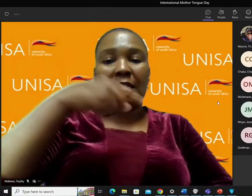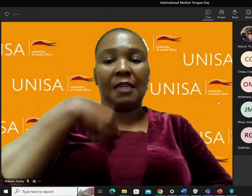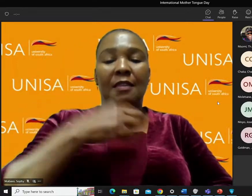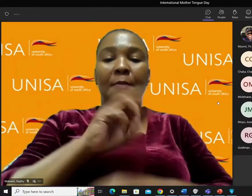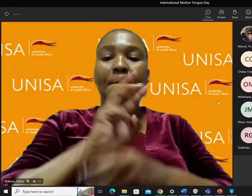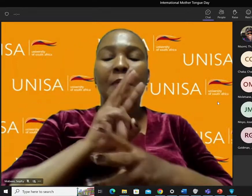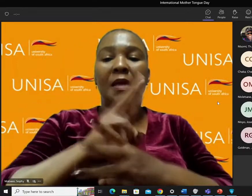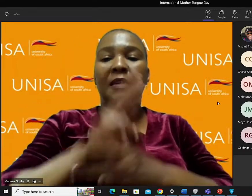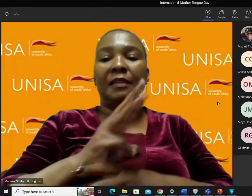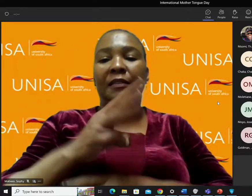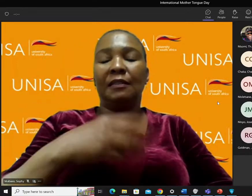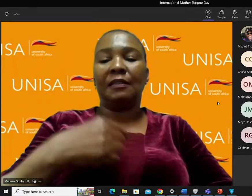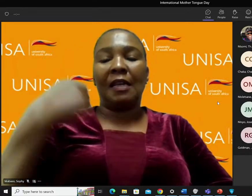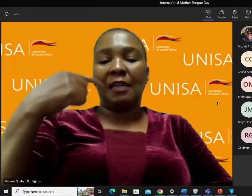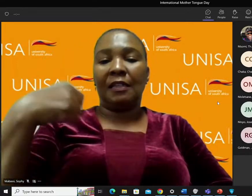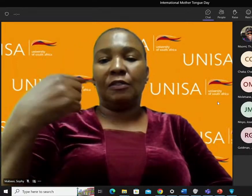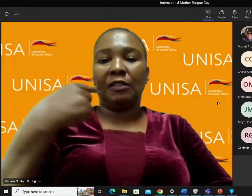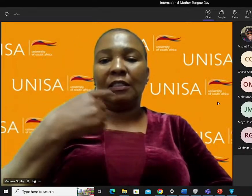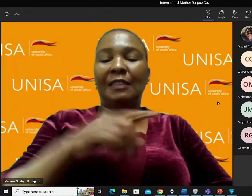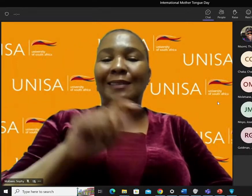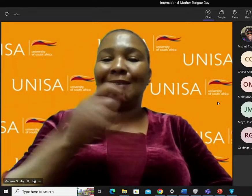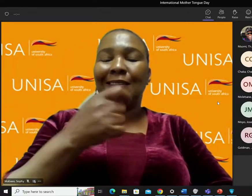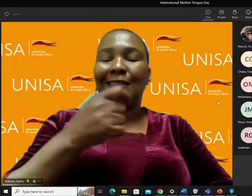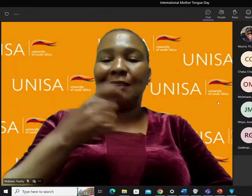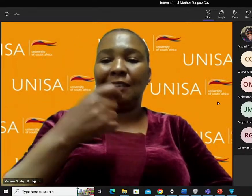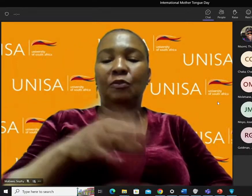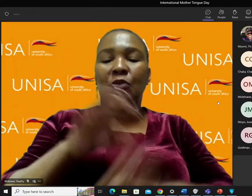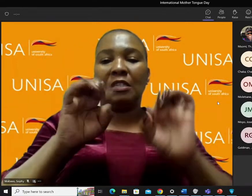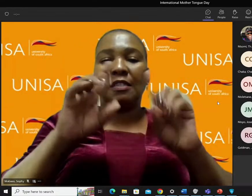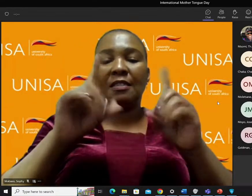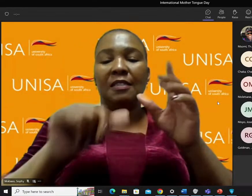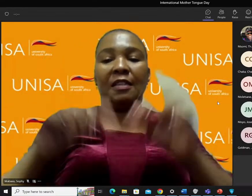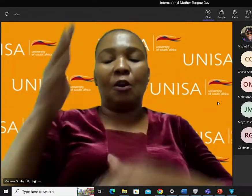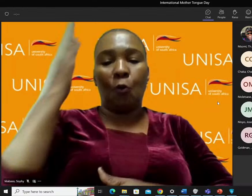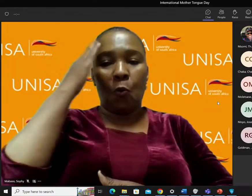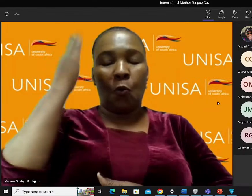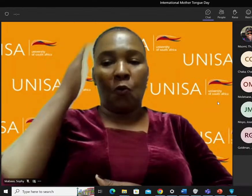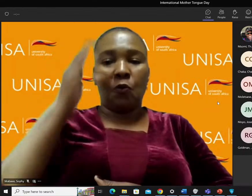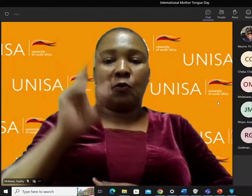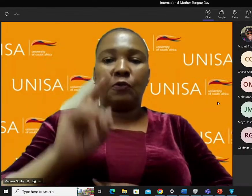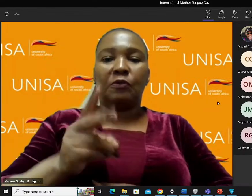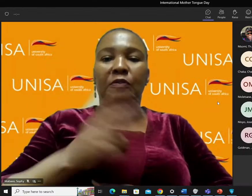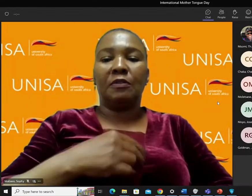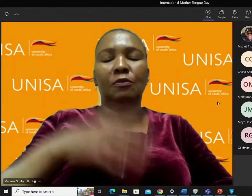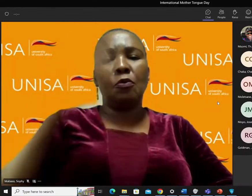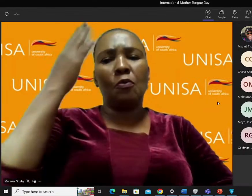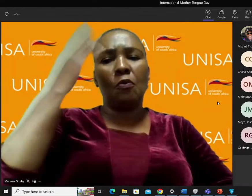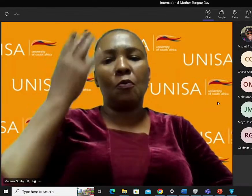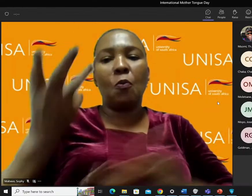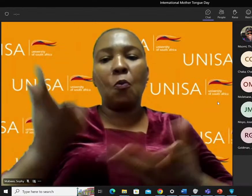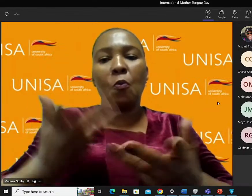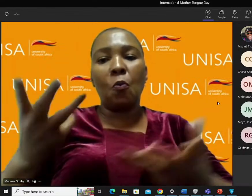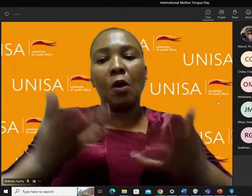to education, knowledge, and also to knowing where you are